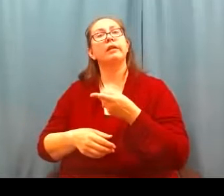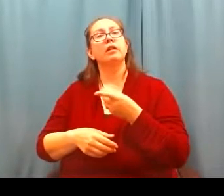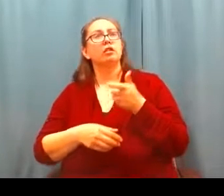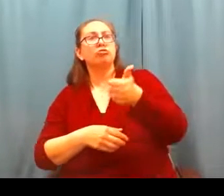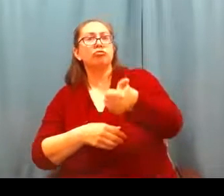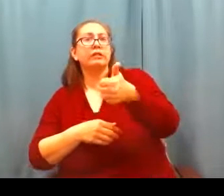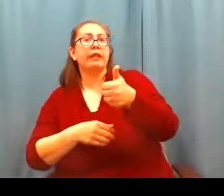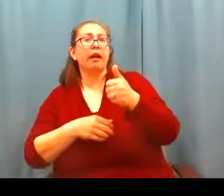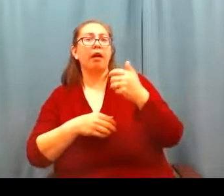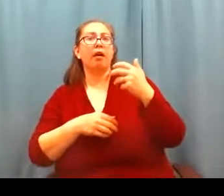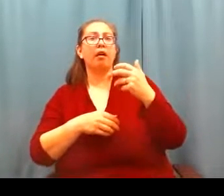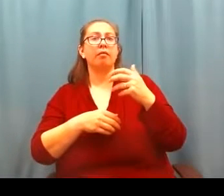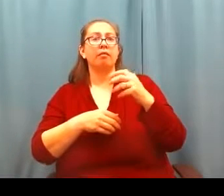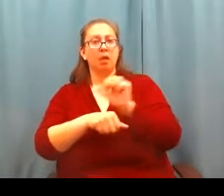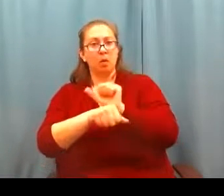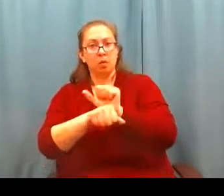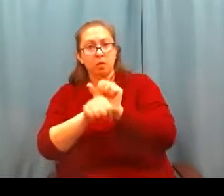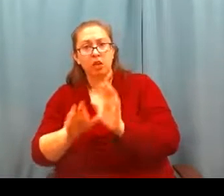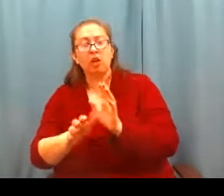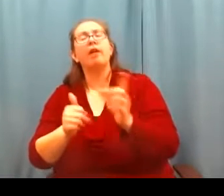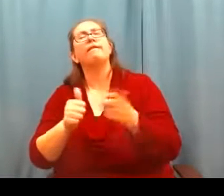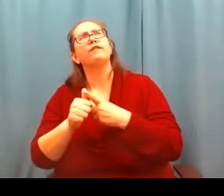to talk with the employer